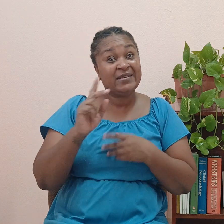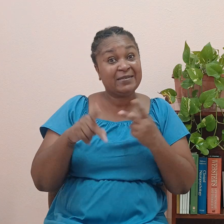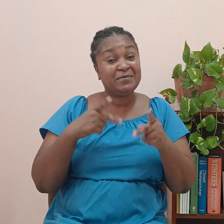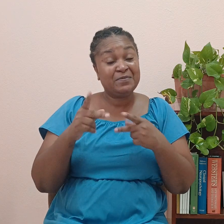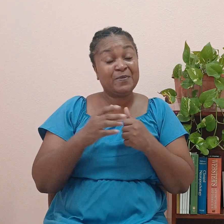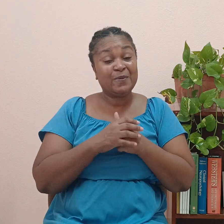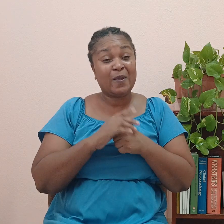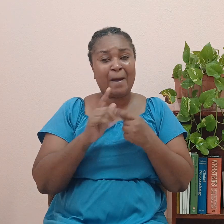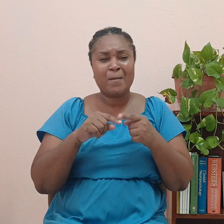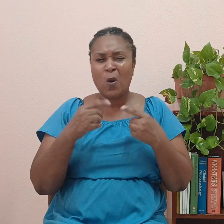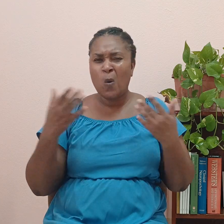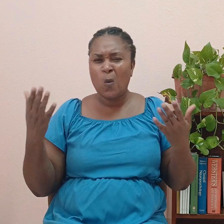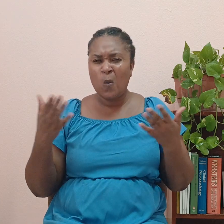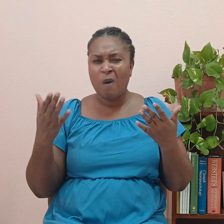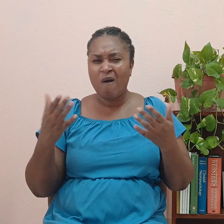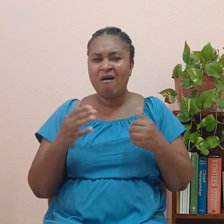about the members of the Holy Trinity.